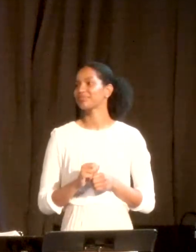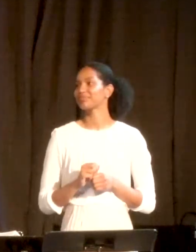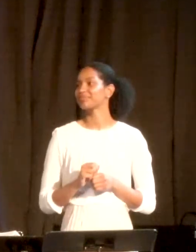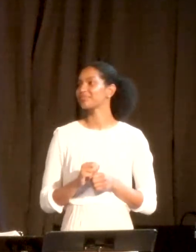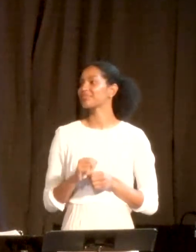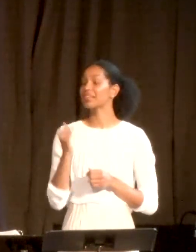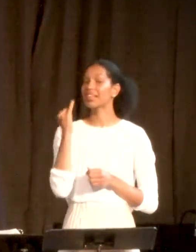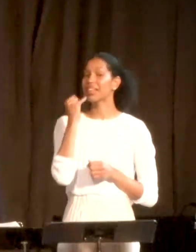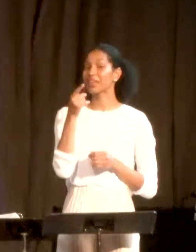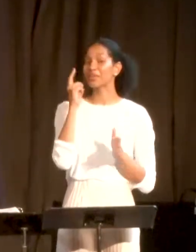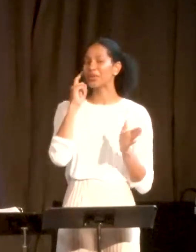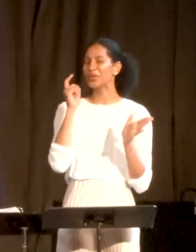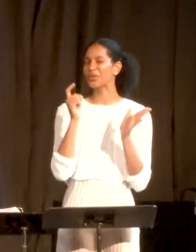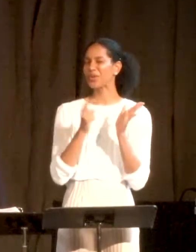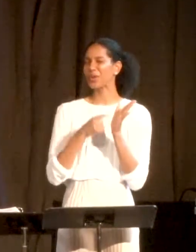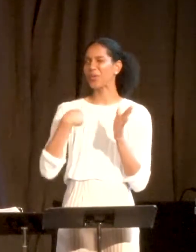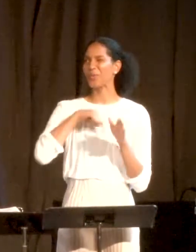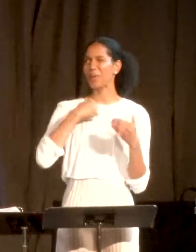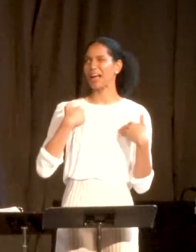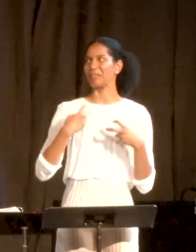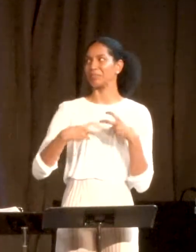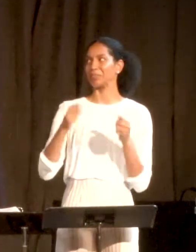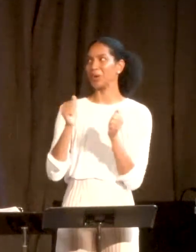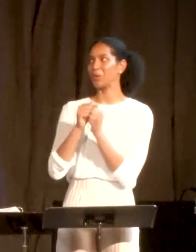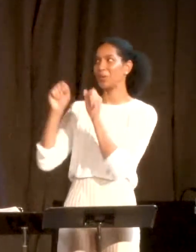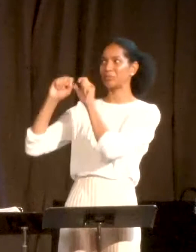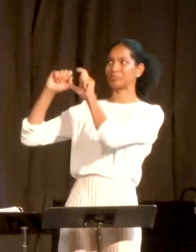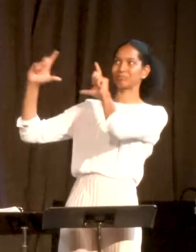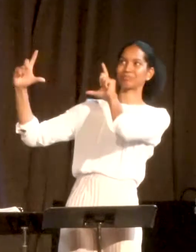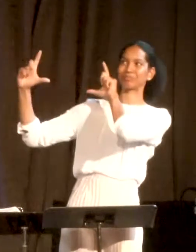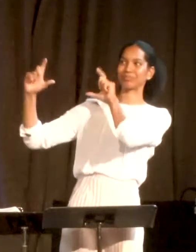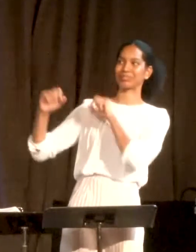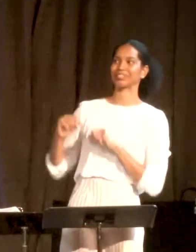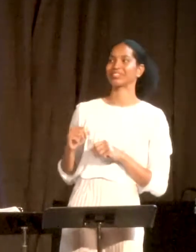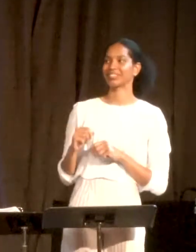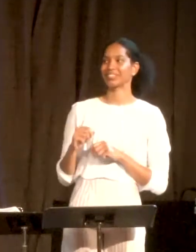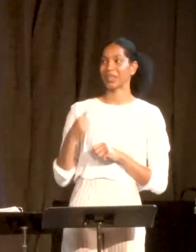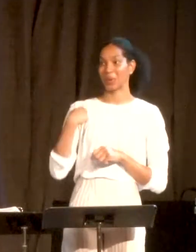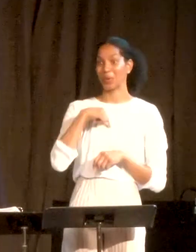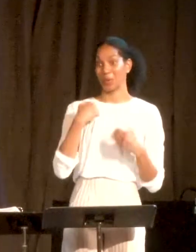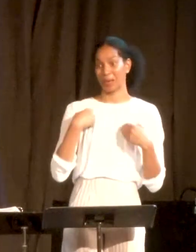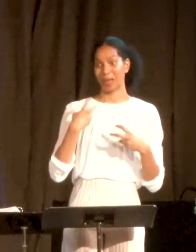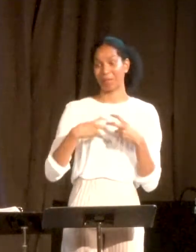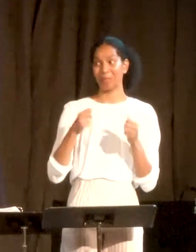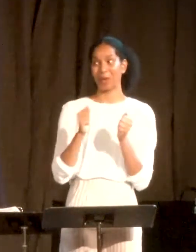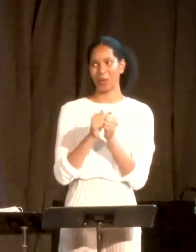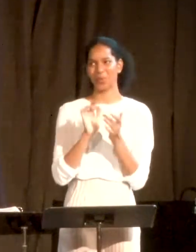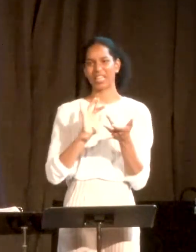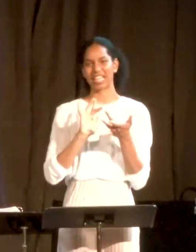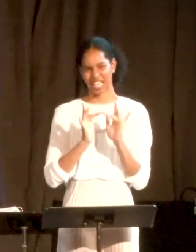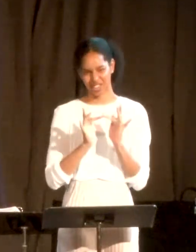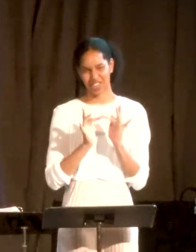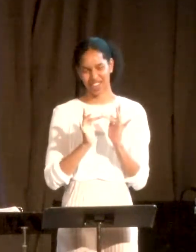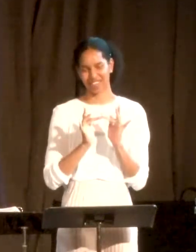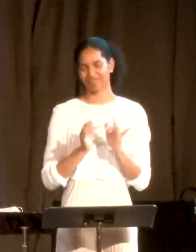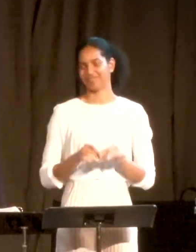If you've noticed, we're having trouble with the screen. Actually, we are having trouble with our internet